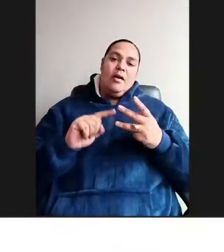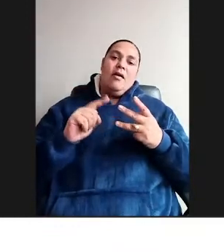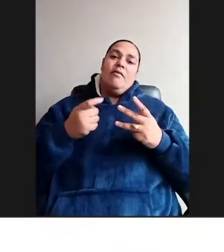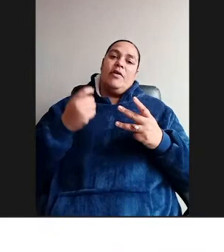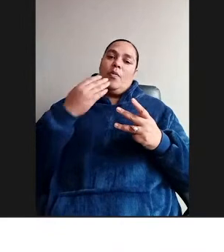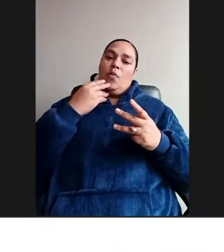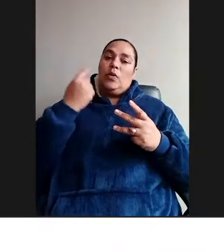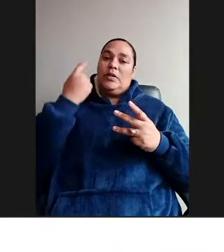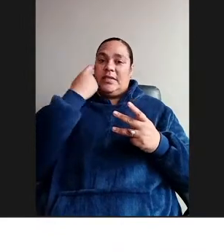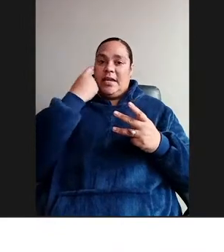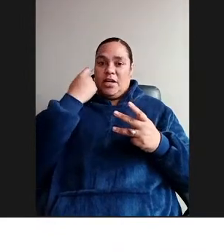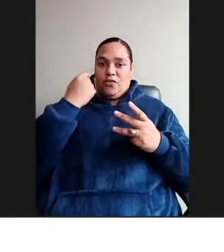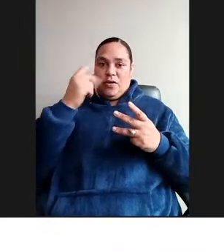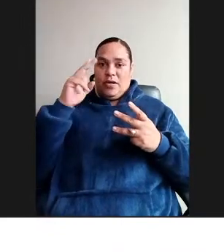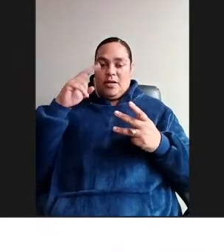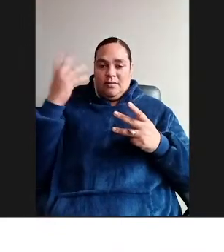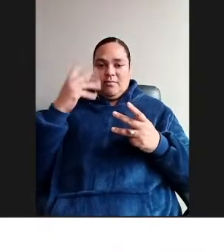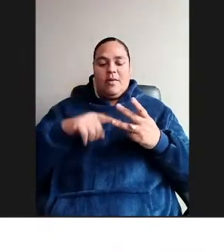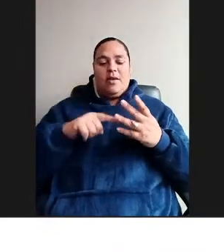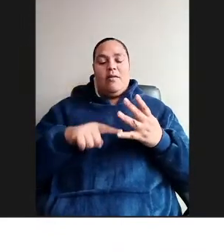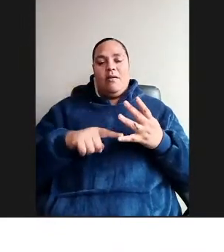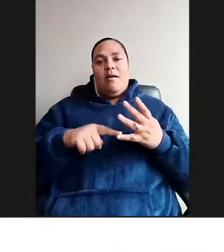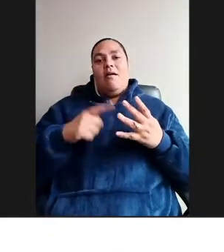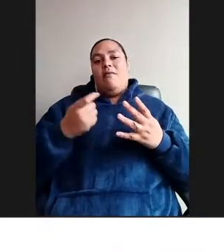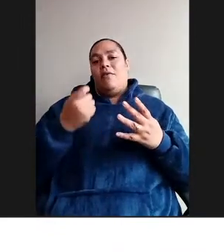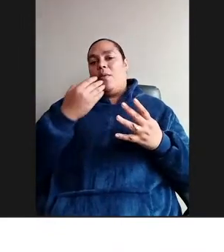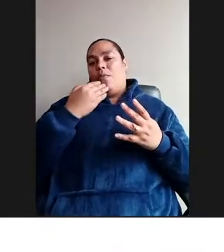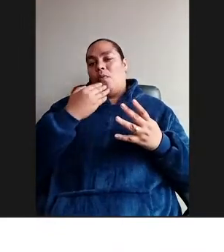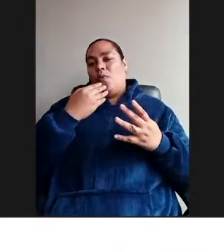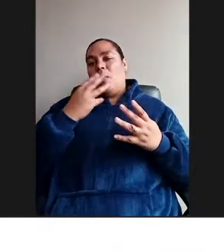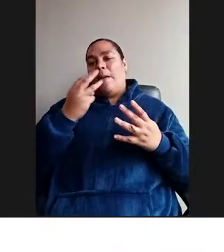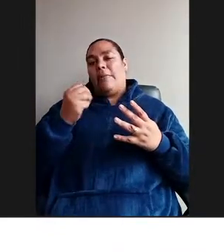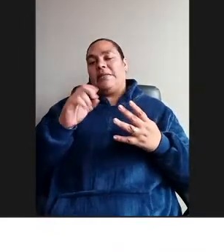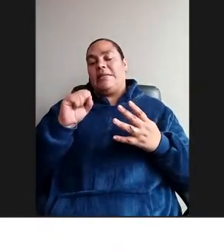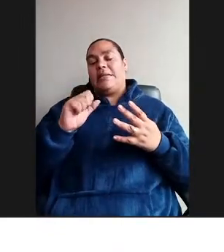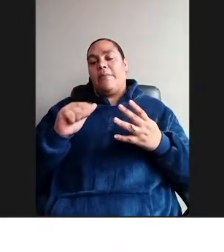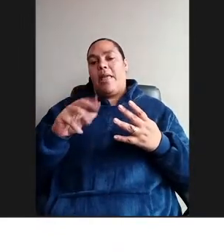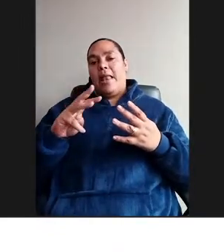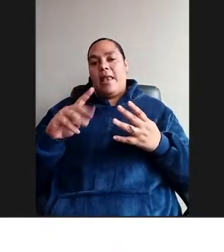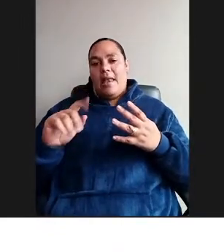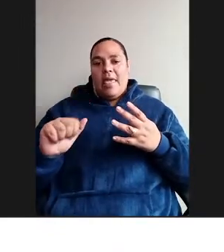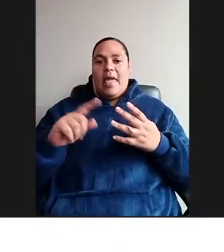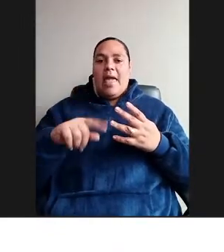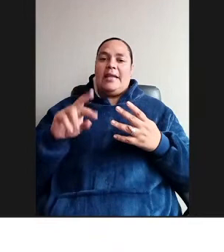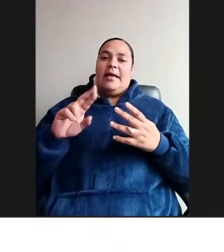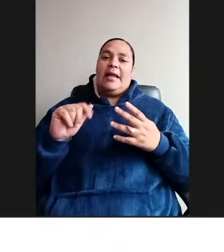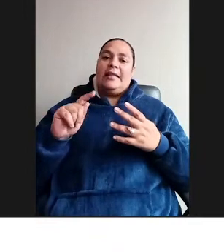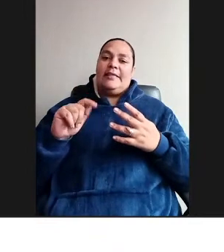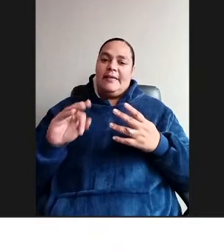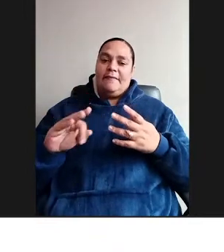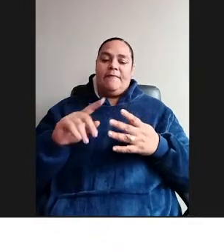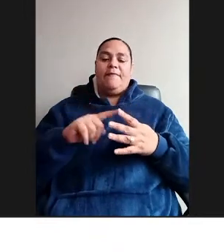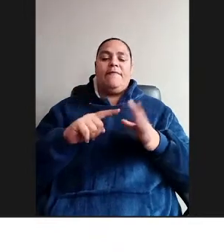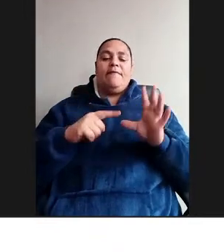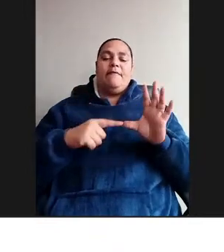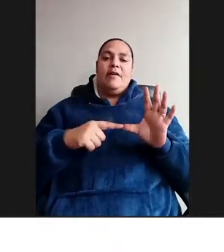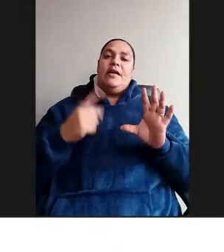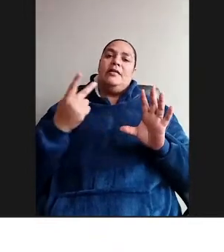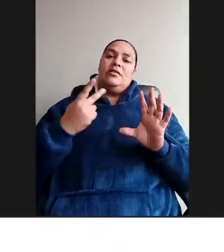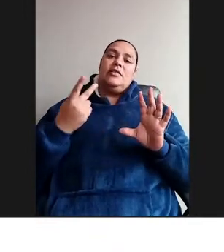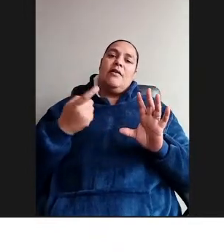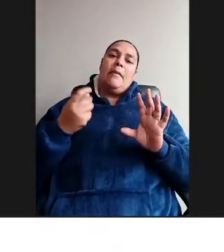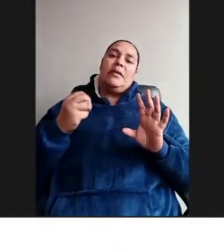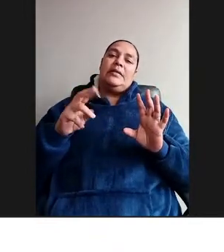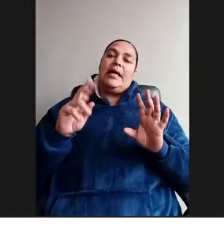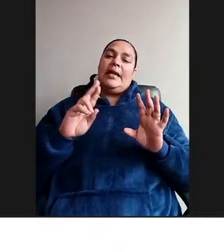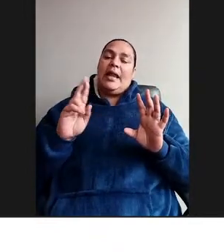Secretary. 2.3 will be attended to by Mr. Stimele and Mr. Retief. 2.4 also by Mr. Retief.